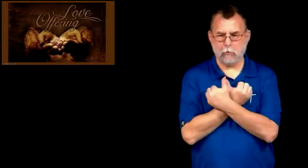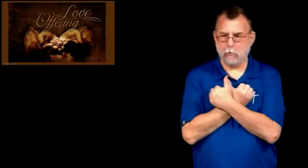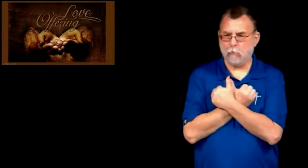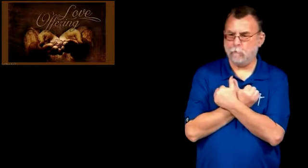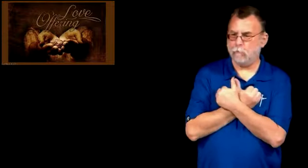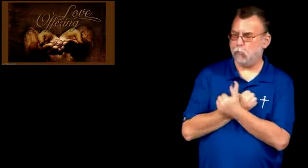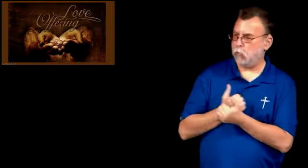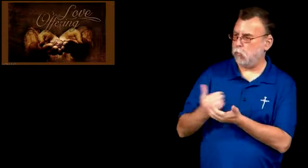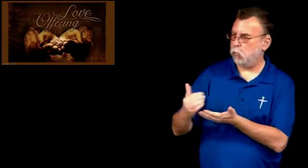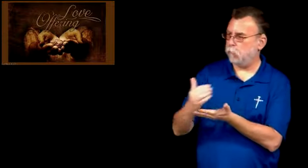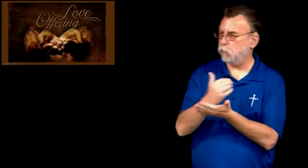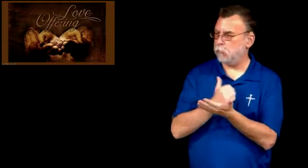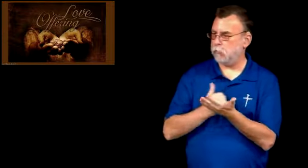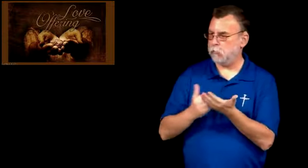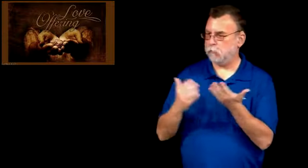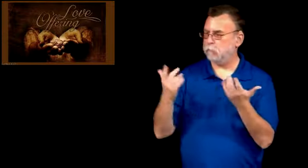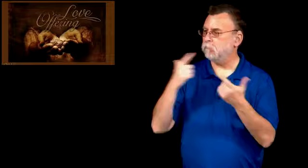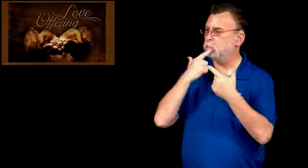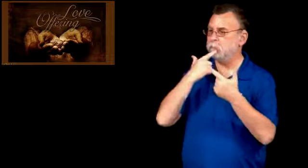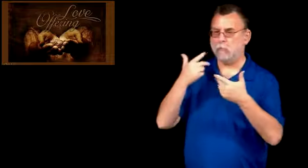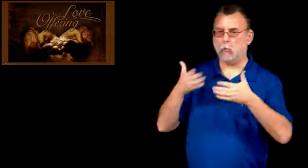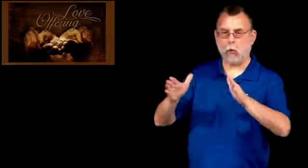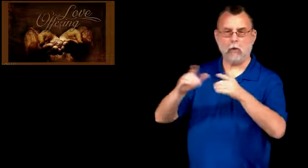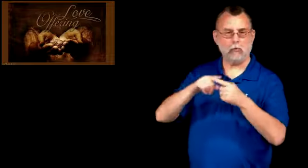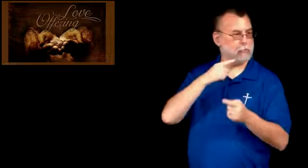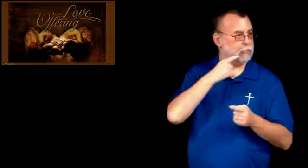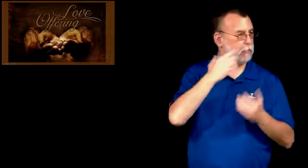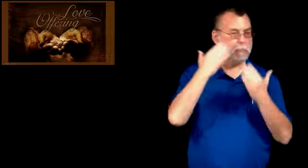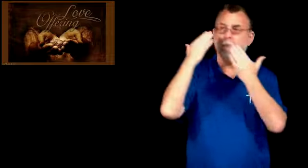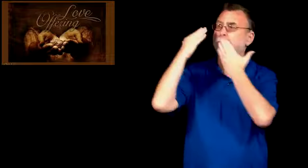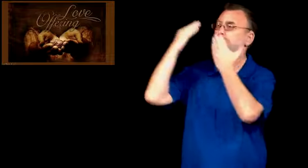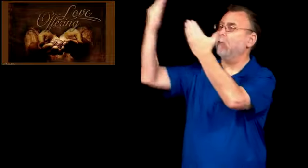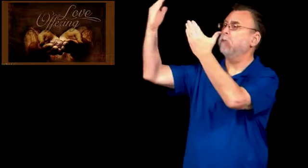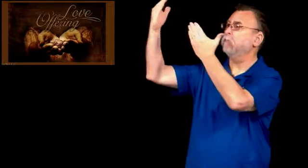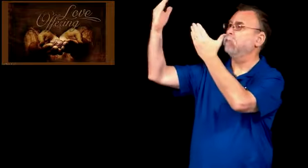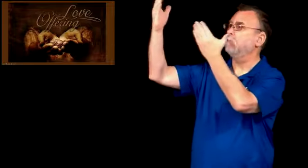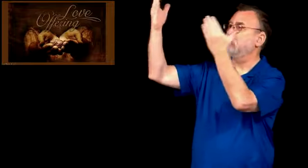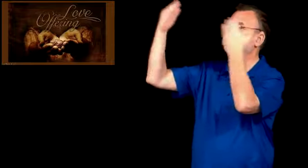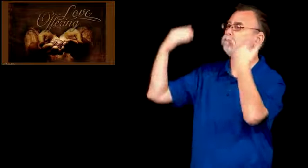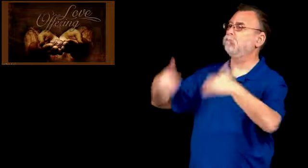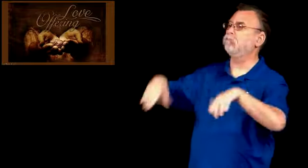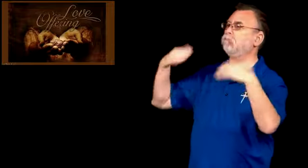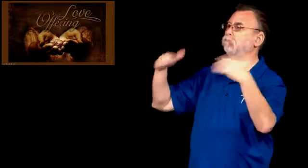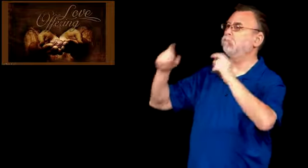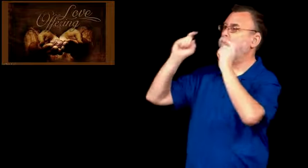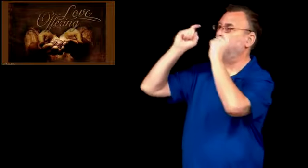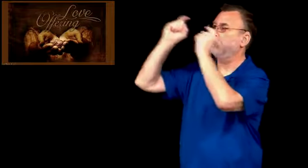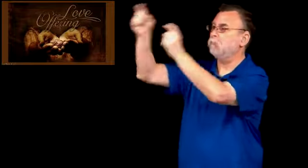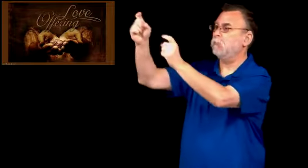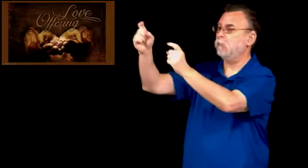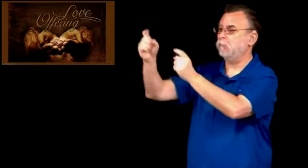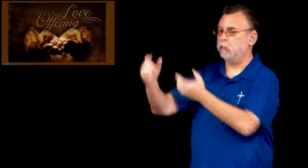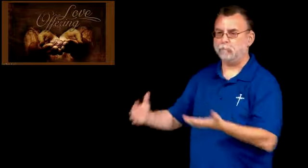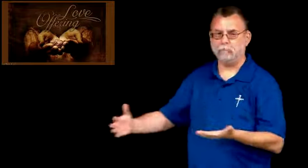And so now it is time for us to collect our love offering. This is our way of saying thank you